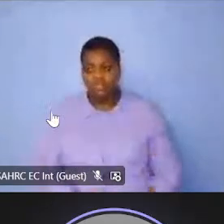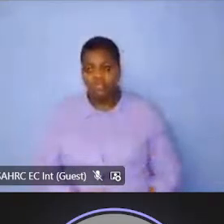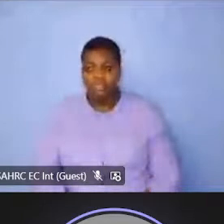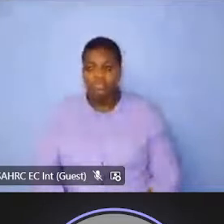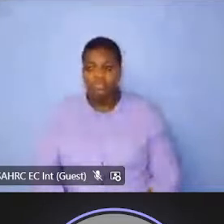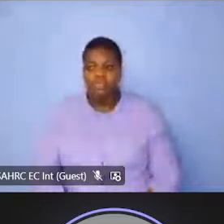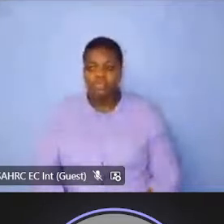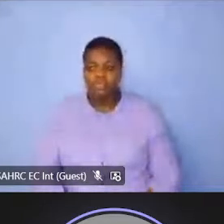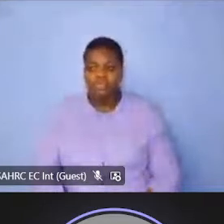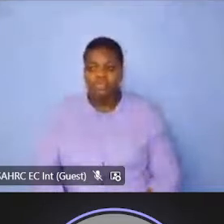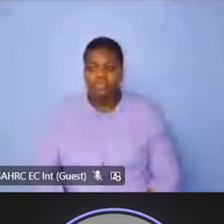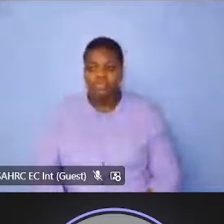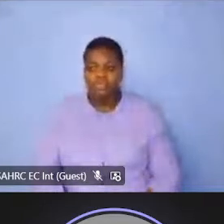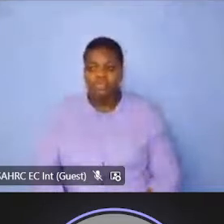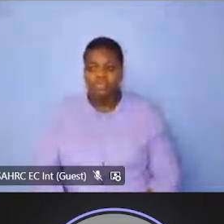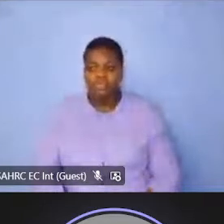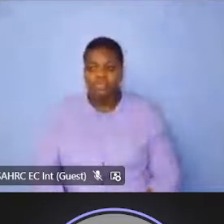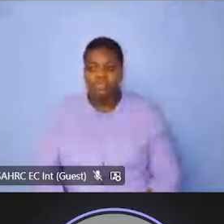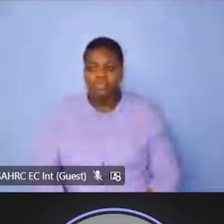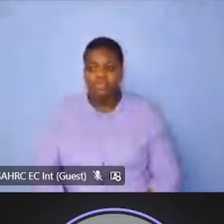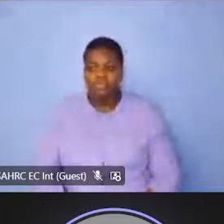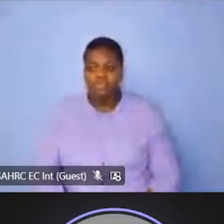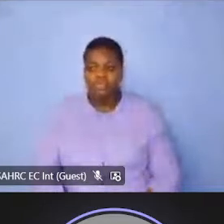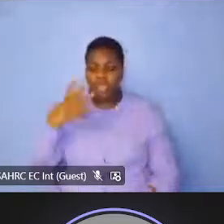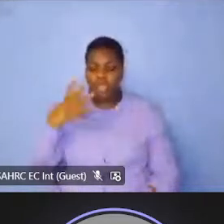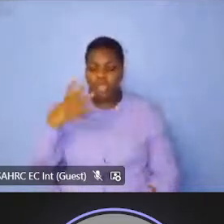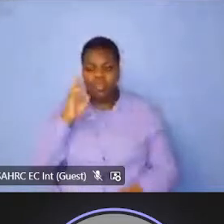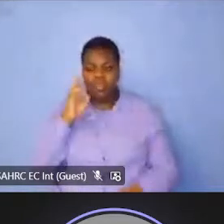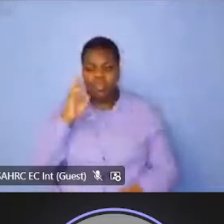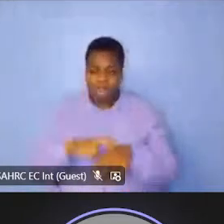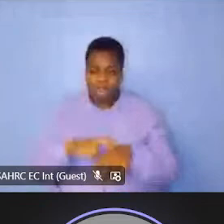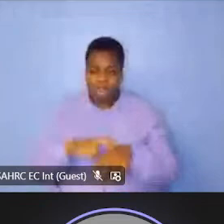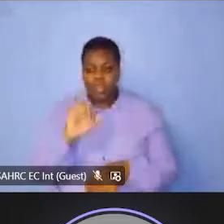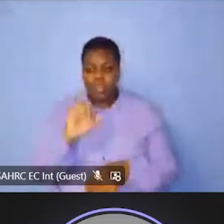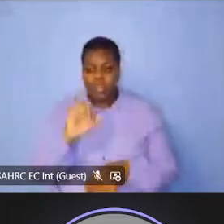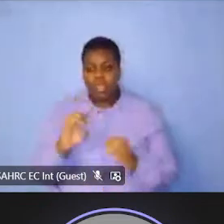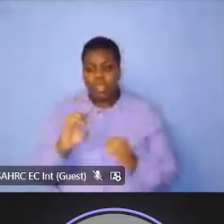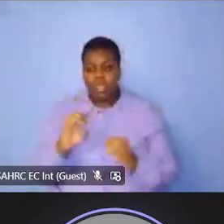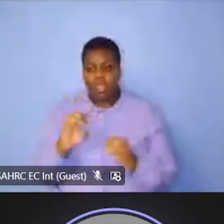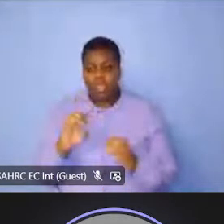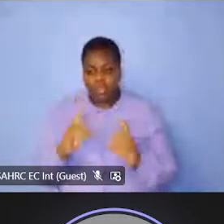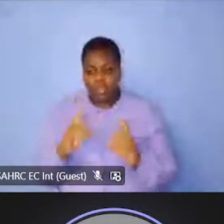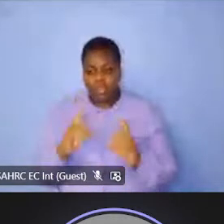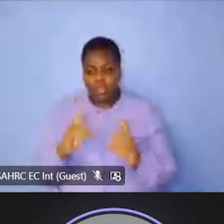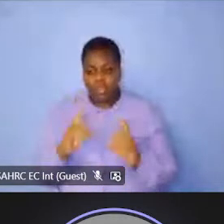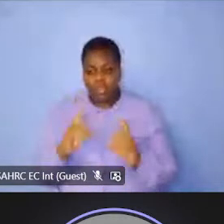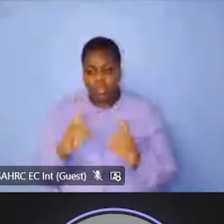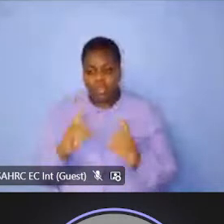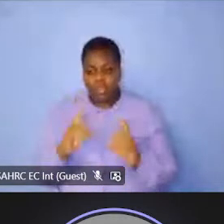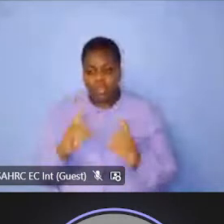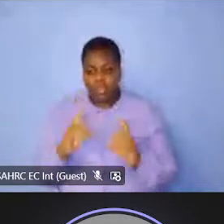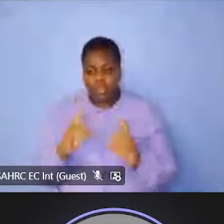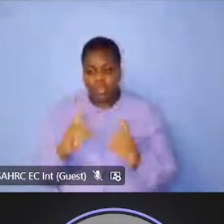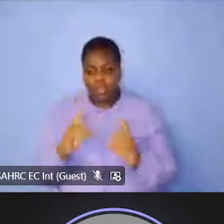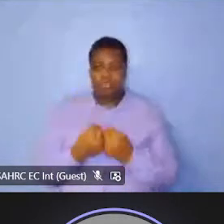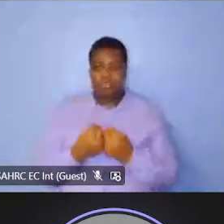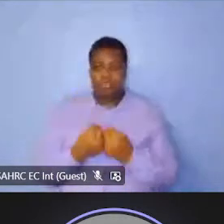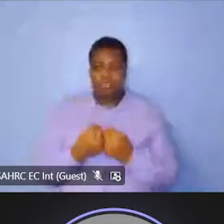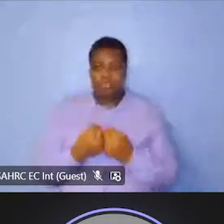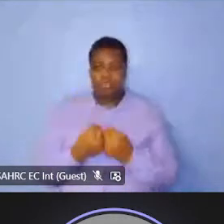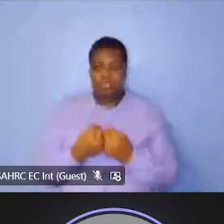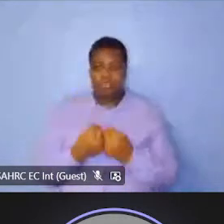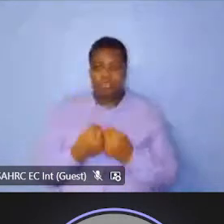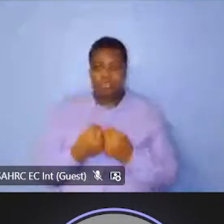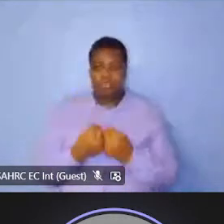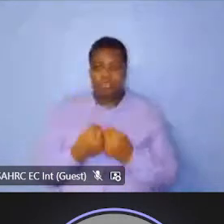There's accordingly an urgent need, we believe, at the Equal Education Law Centre for national, comprehensive and rights-based policy